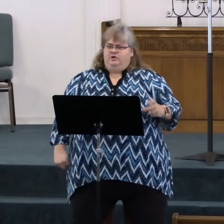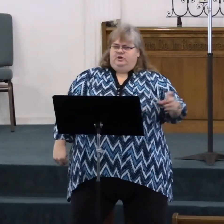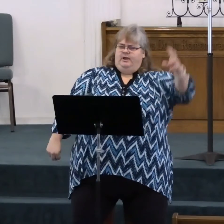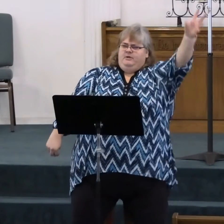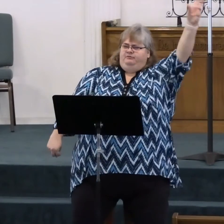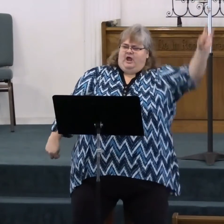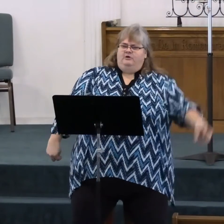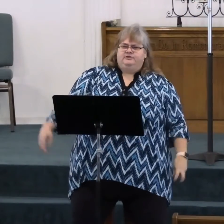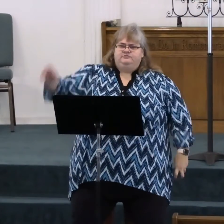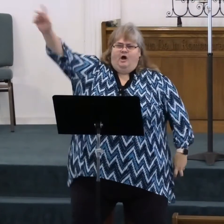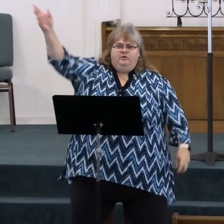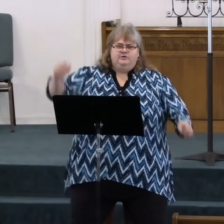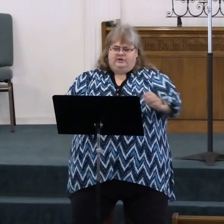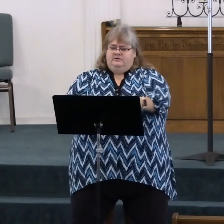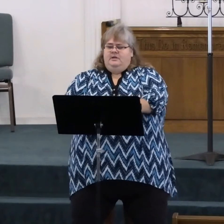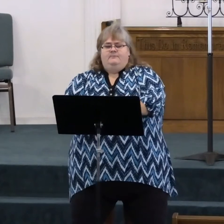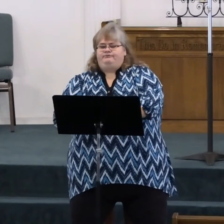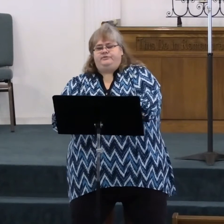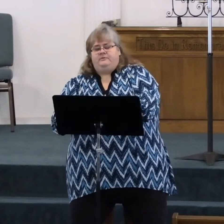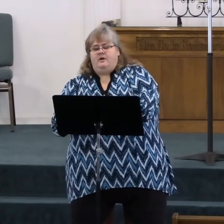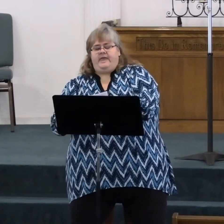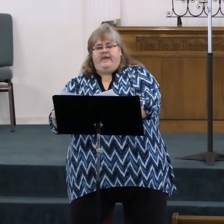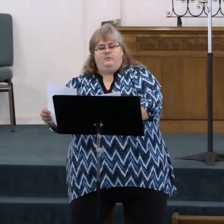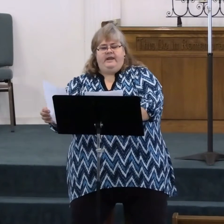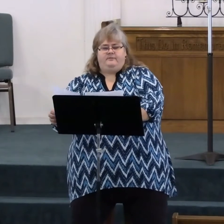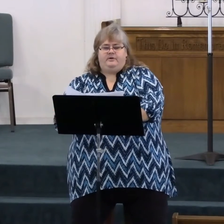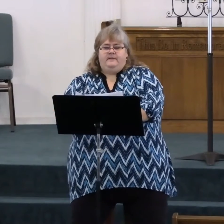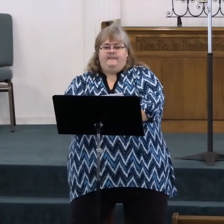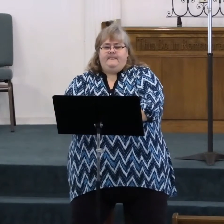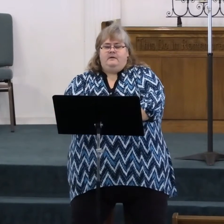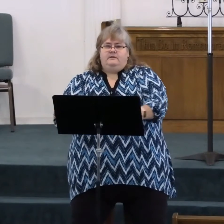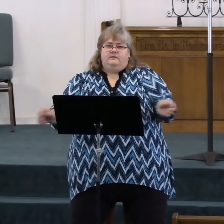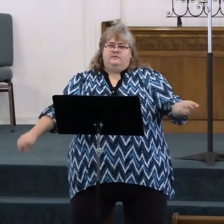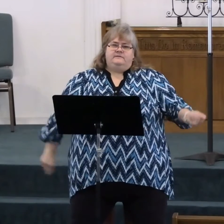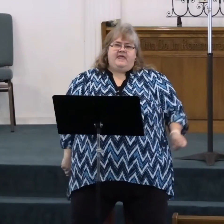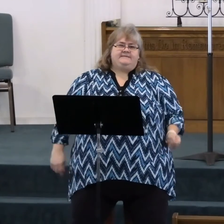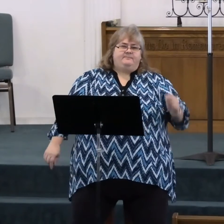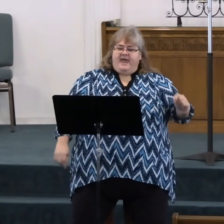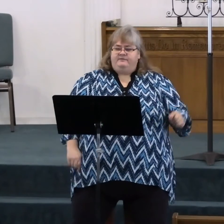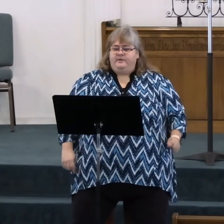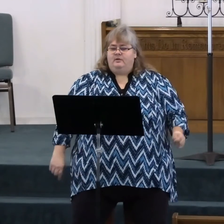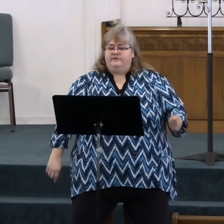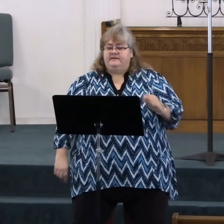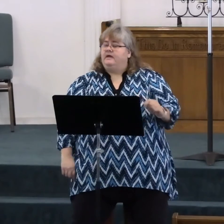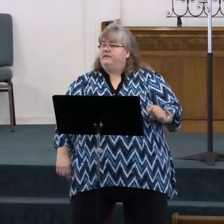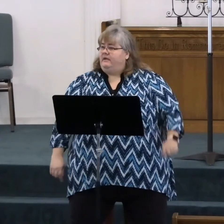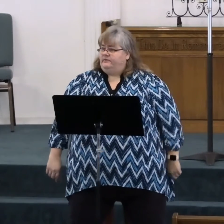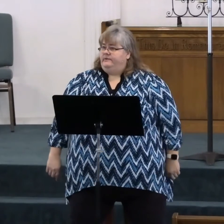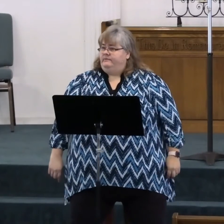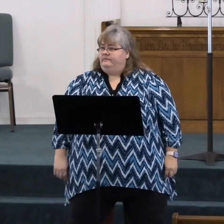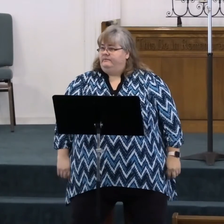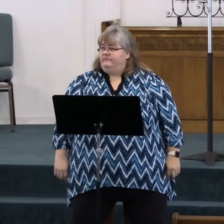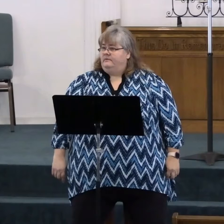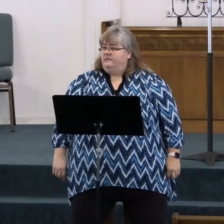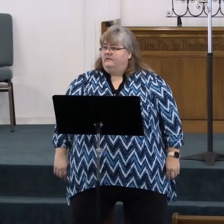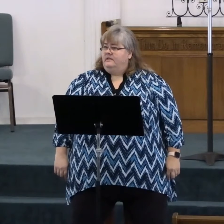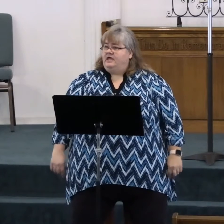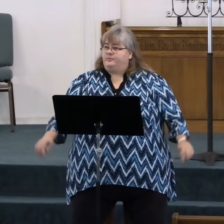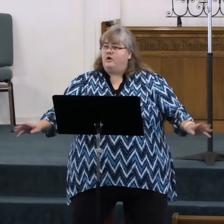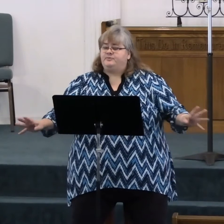to give me $1,000 and okay, whatever. That's a path we don't need to go down. That's